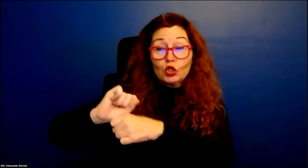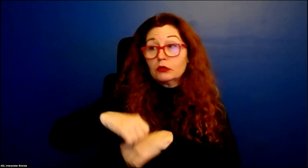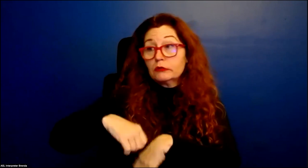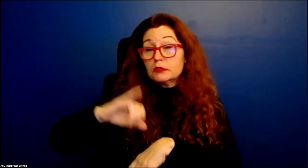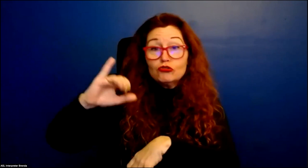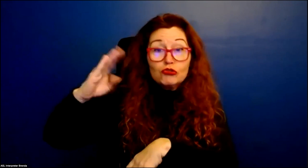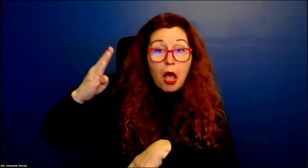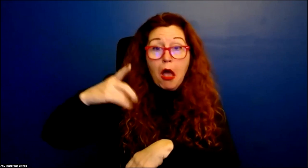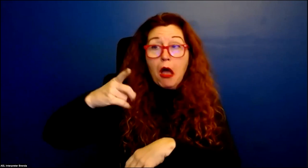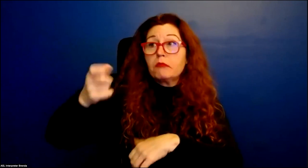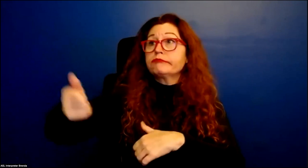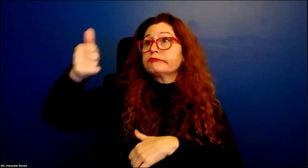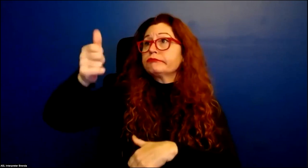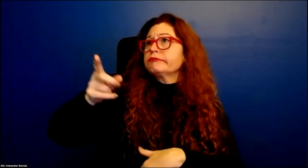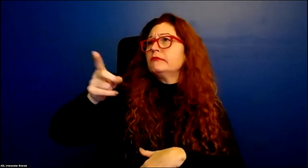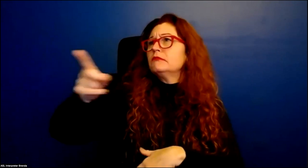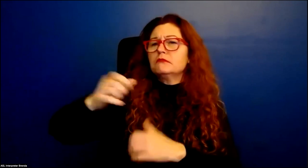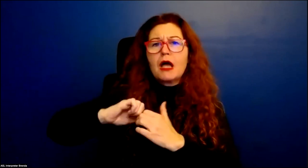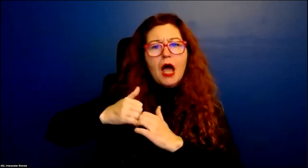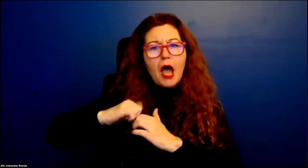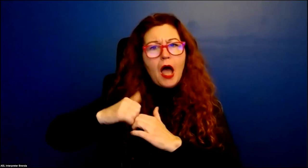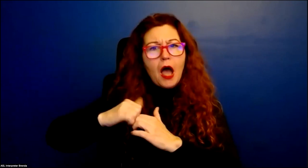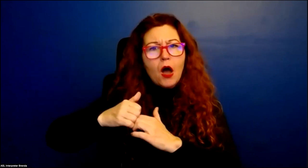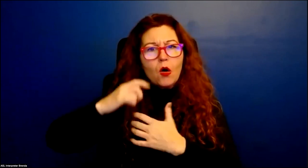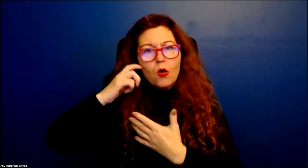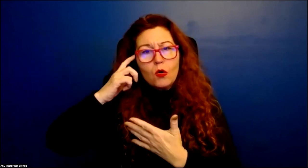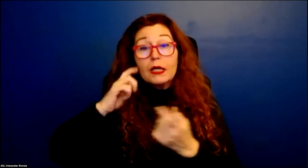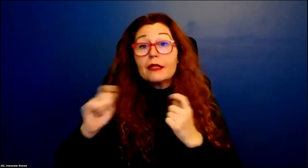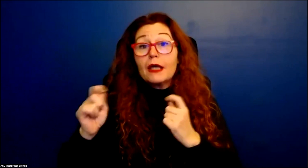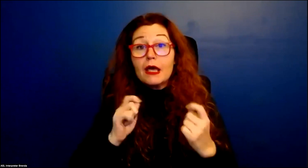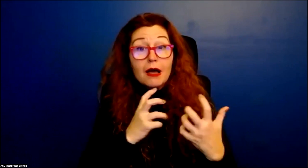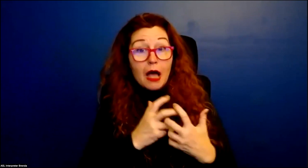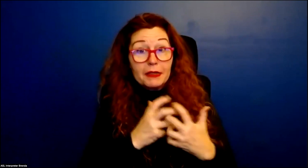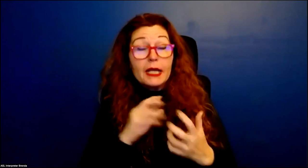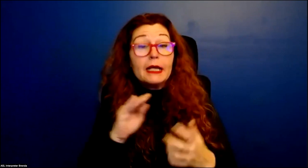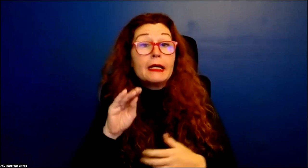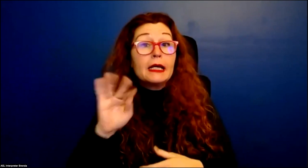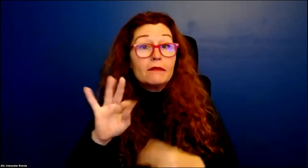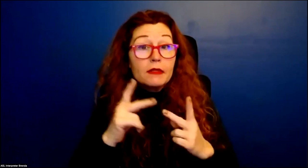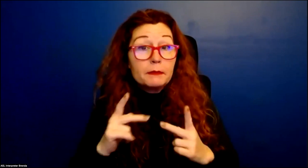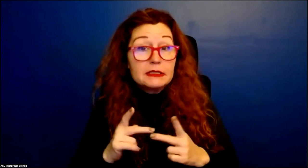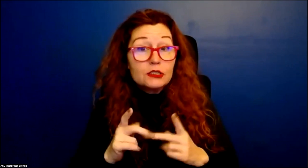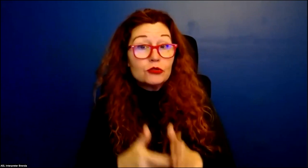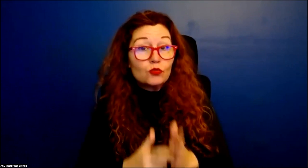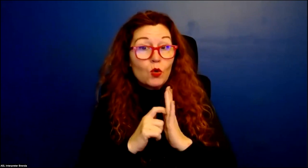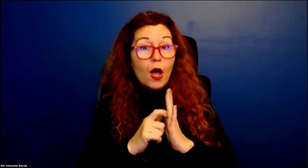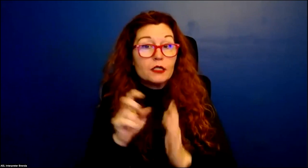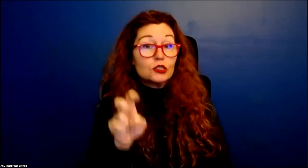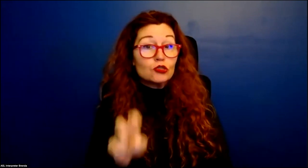that requires this person to travel, right? And I know like we talked